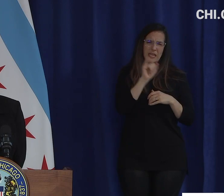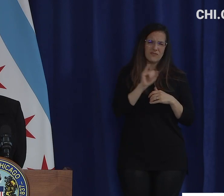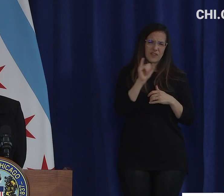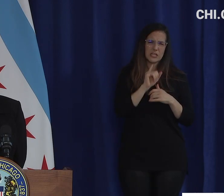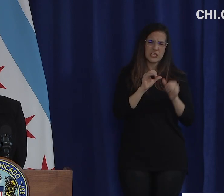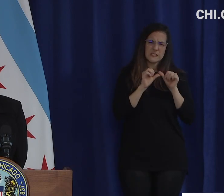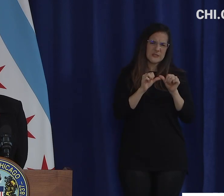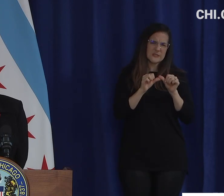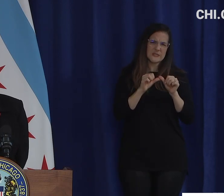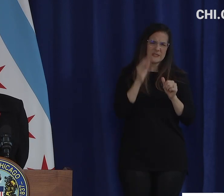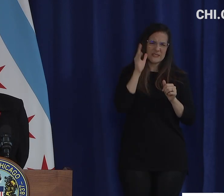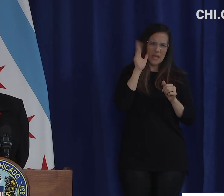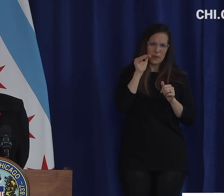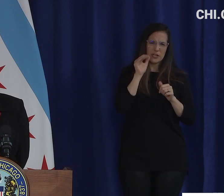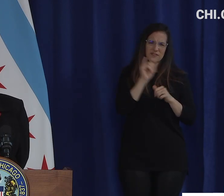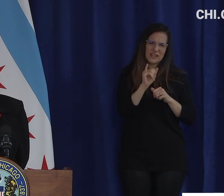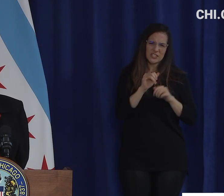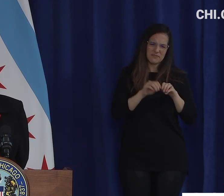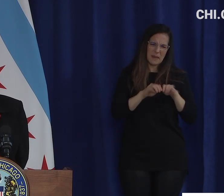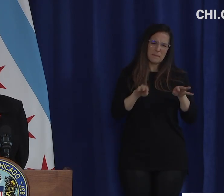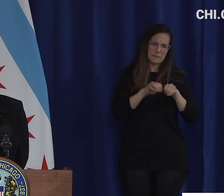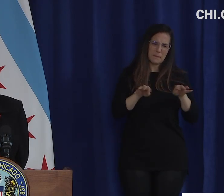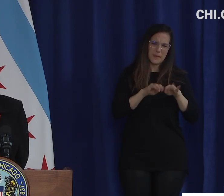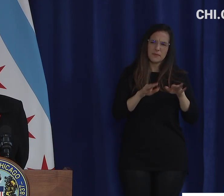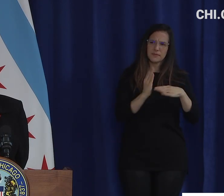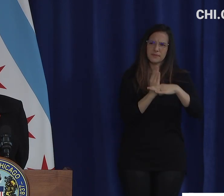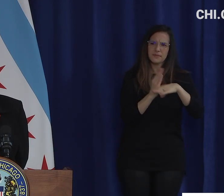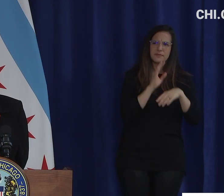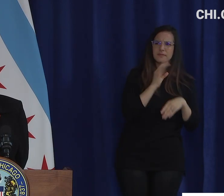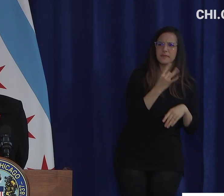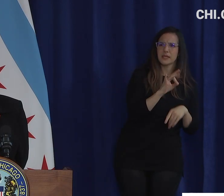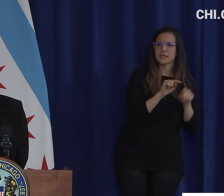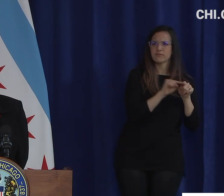and 29? Yeah, so